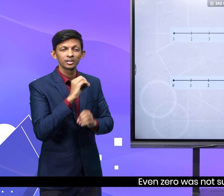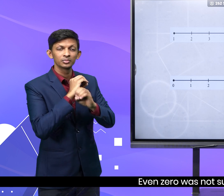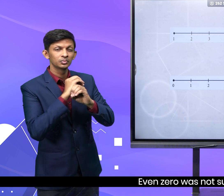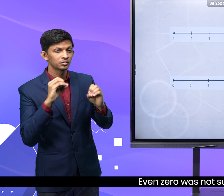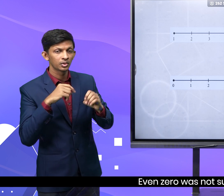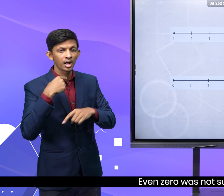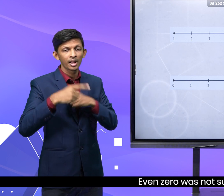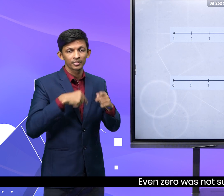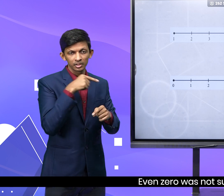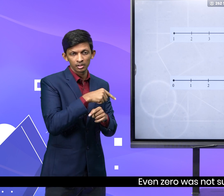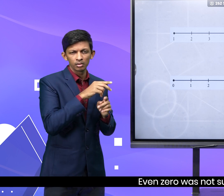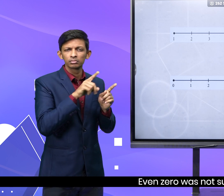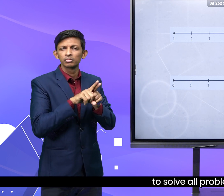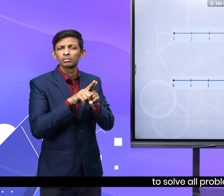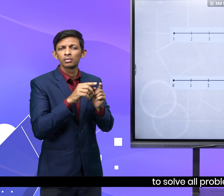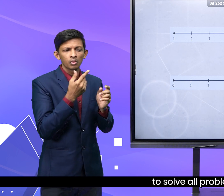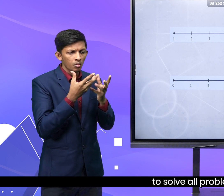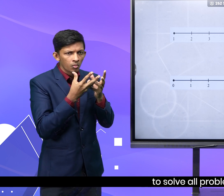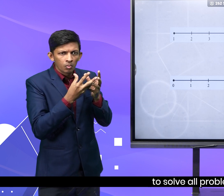Even 0 was not sufficient to solve all problems.